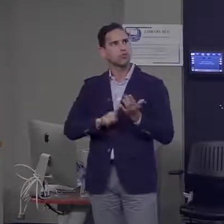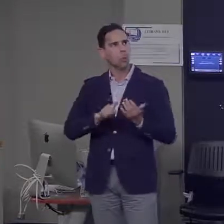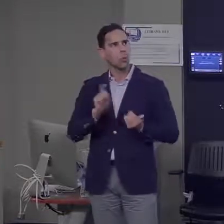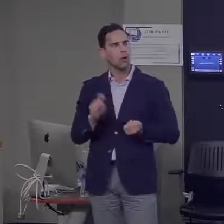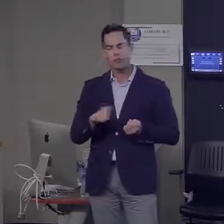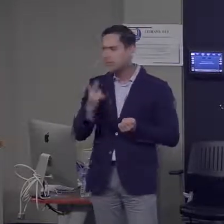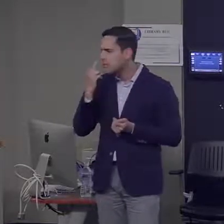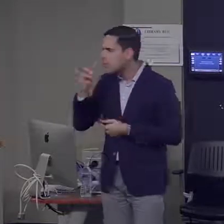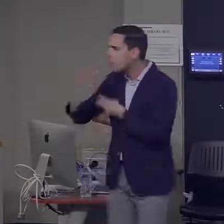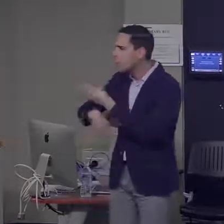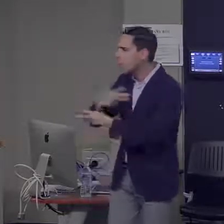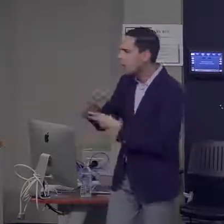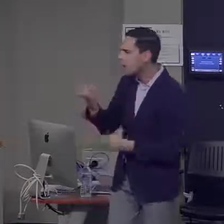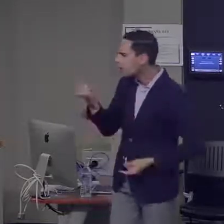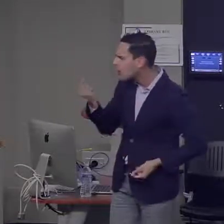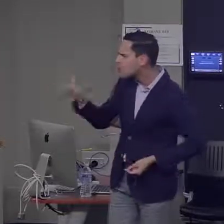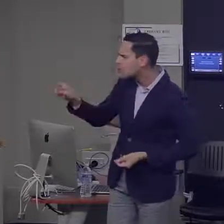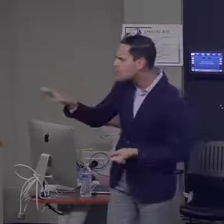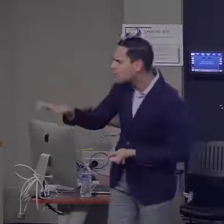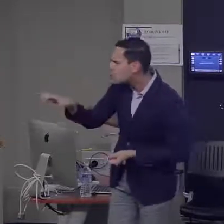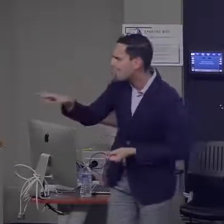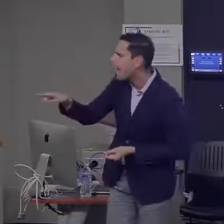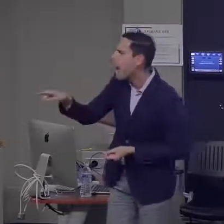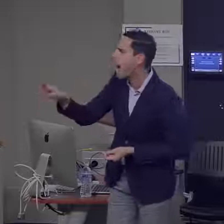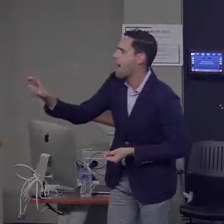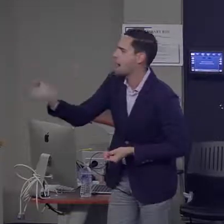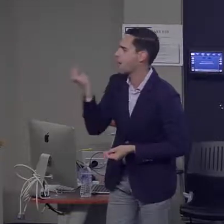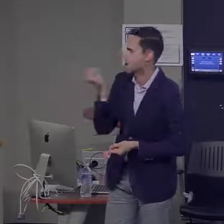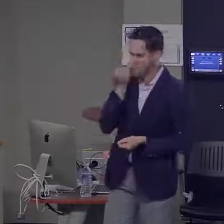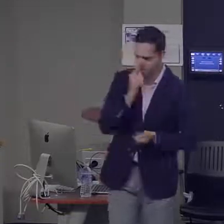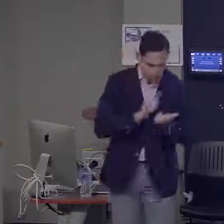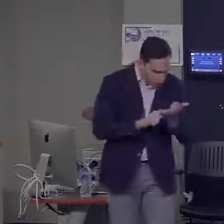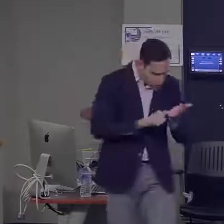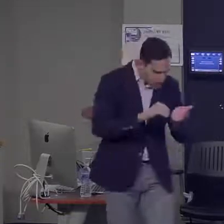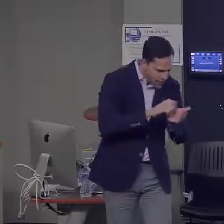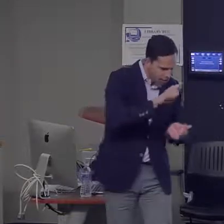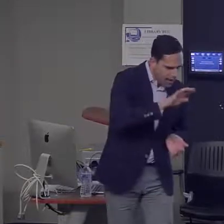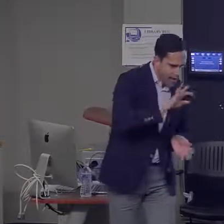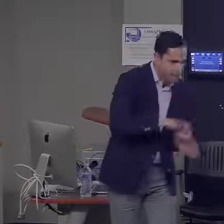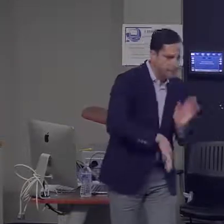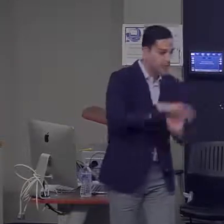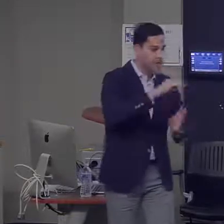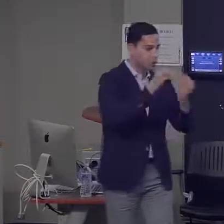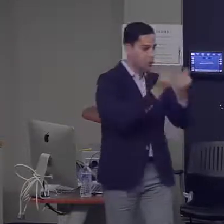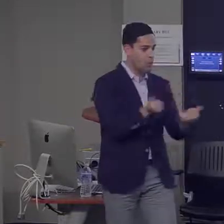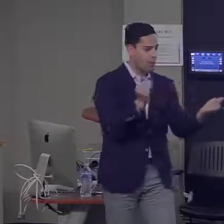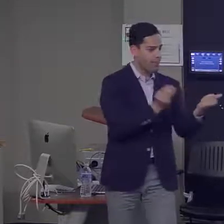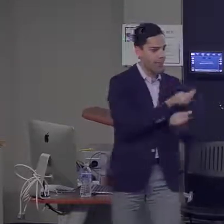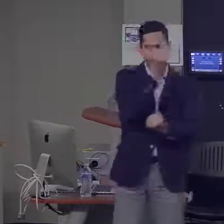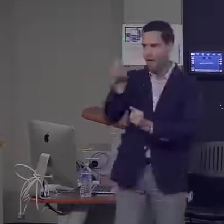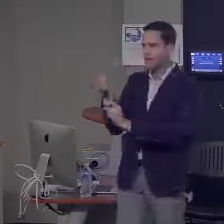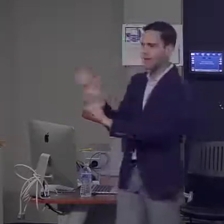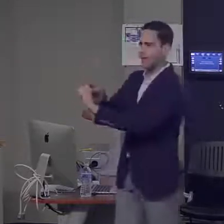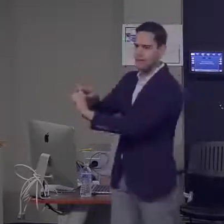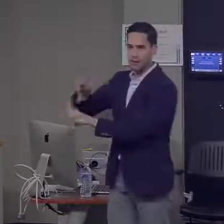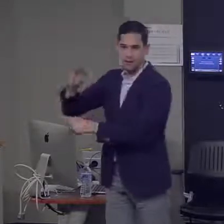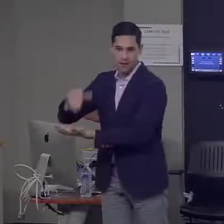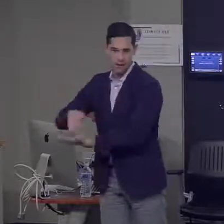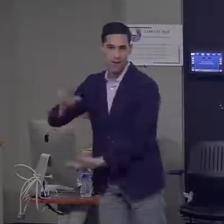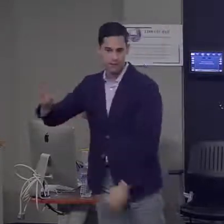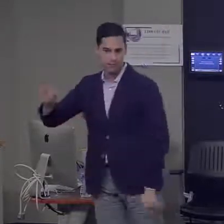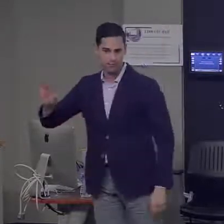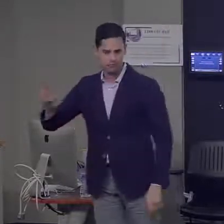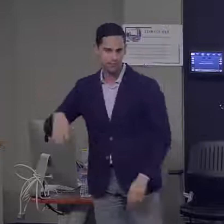of course, once he was in the lab and discovered something, taking it back out to the world again. Down in the